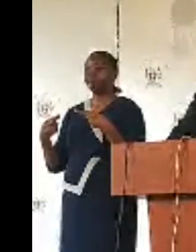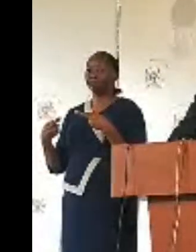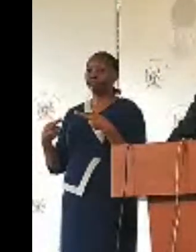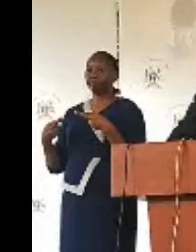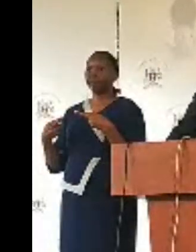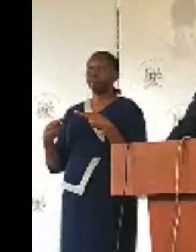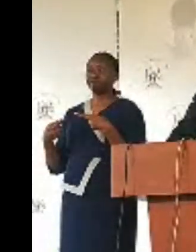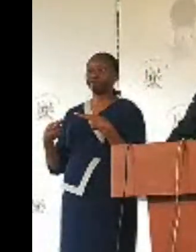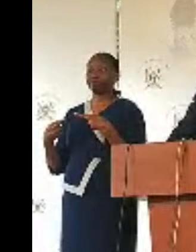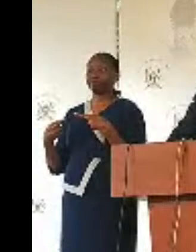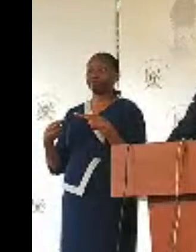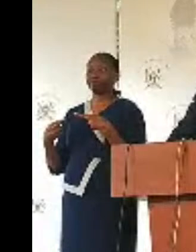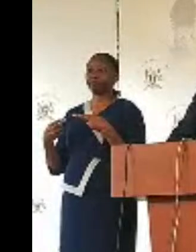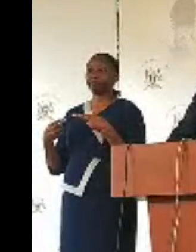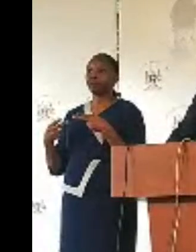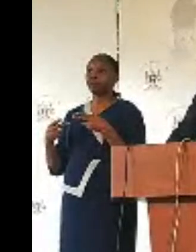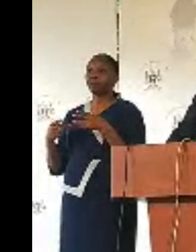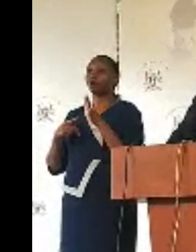who did